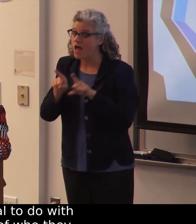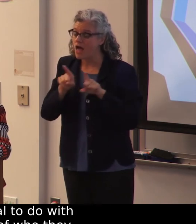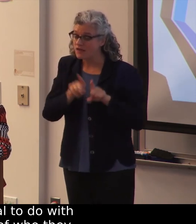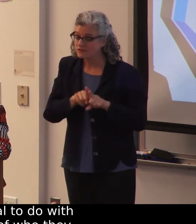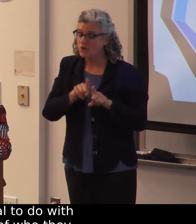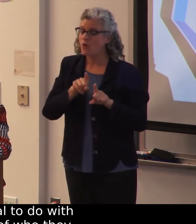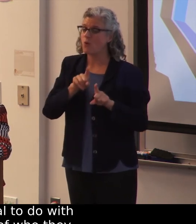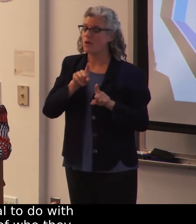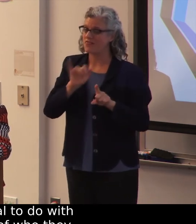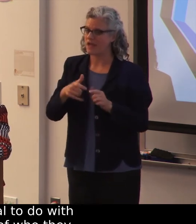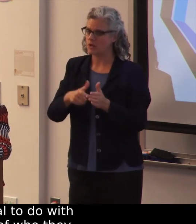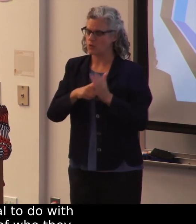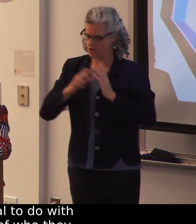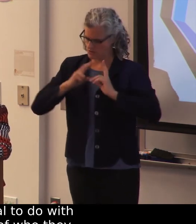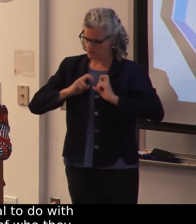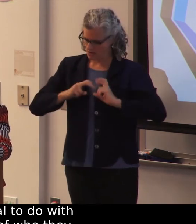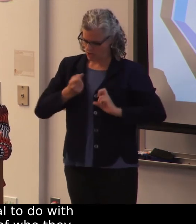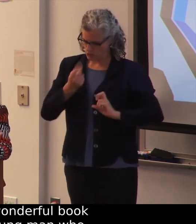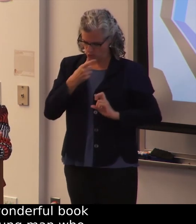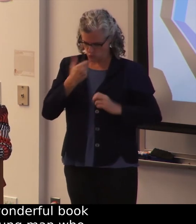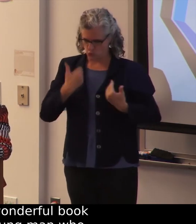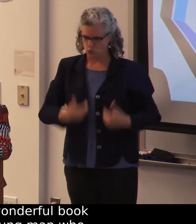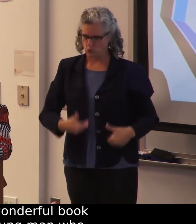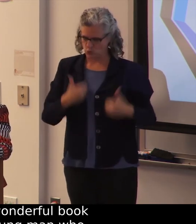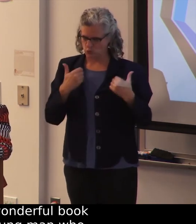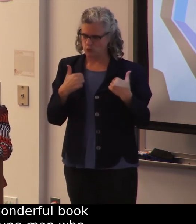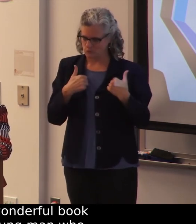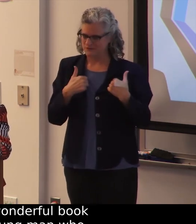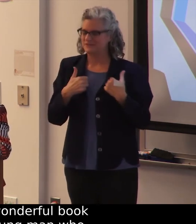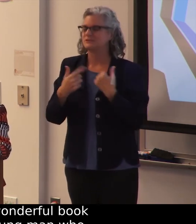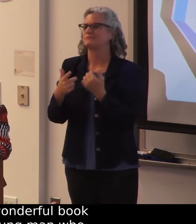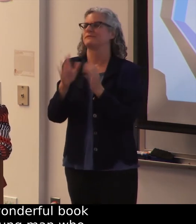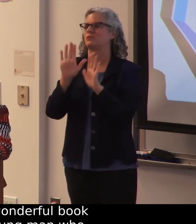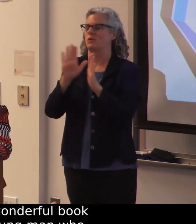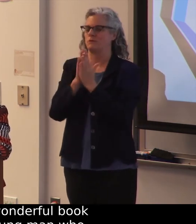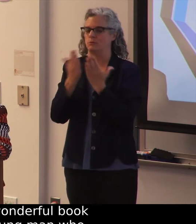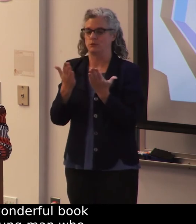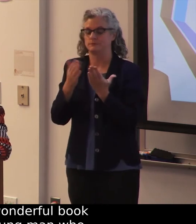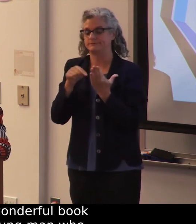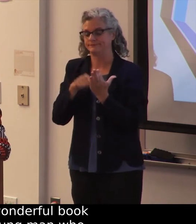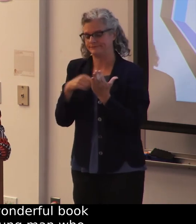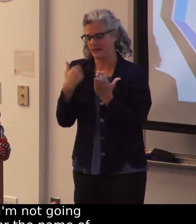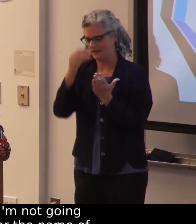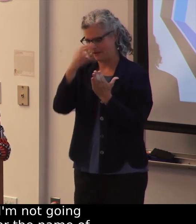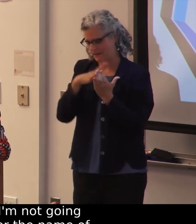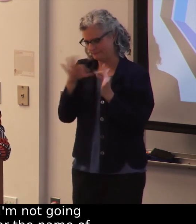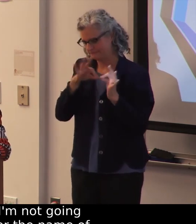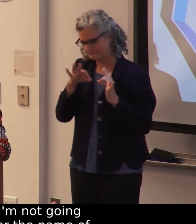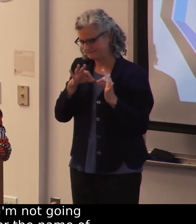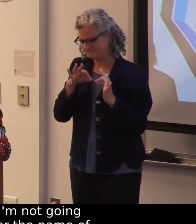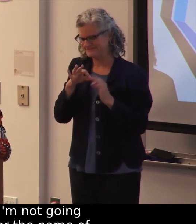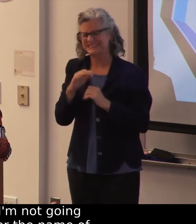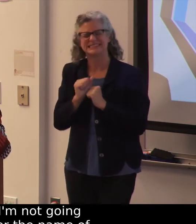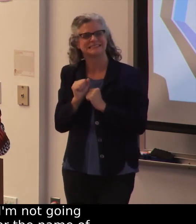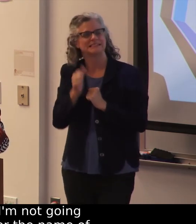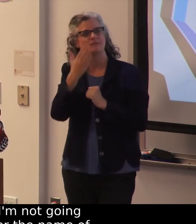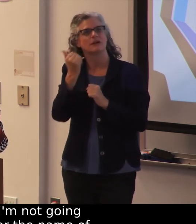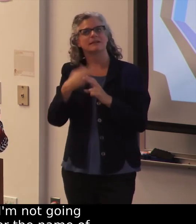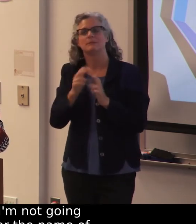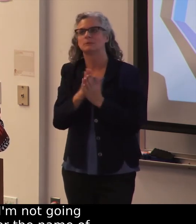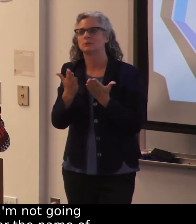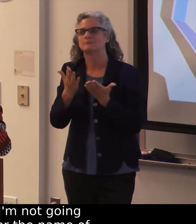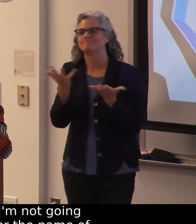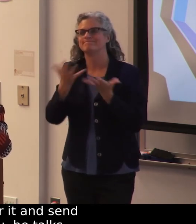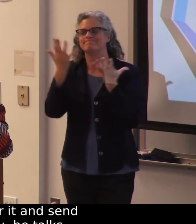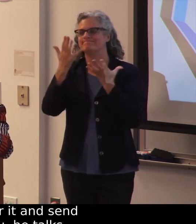they are, right? So, for example, there's a wonderful book about a young man who talks about it, and at this moment I'm not going to remember the name of the book,